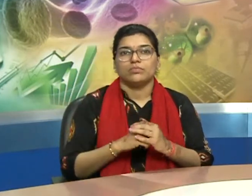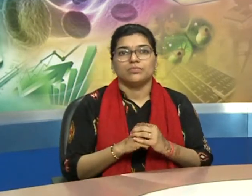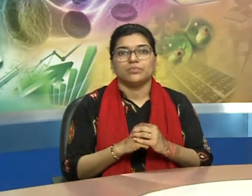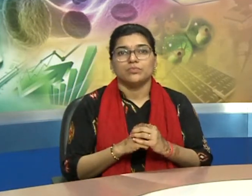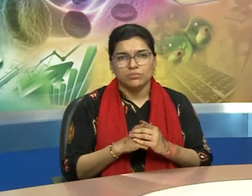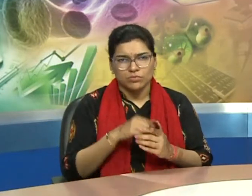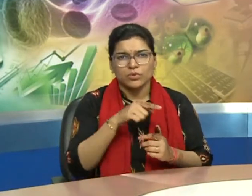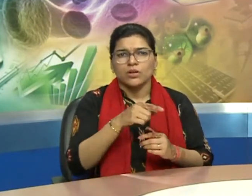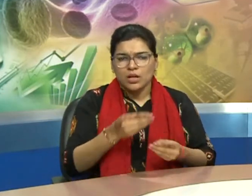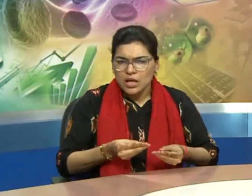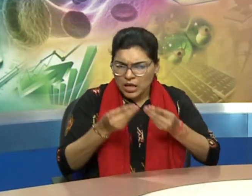research.